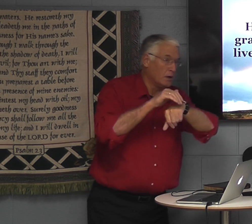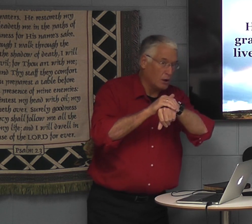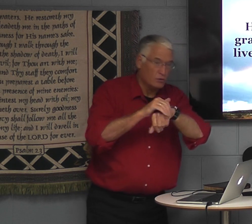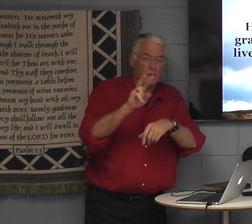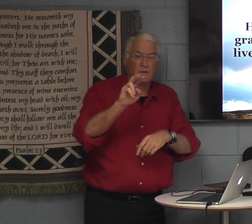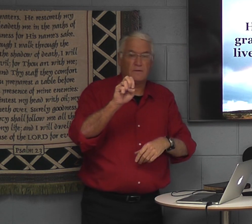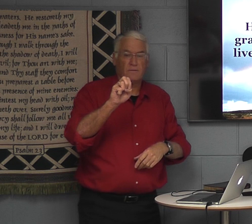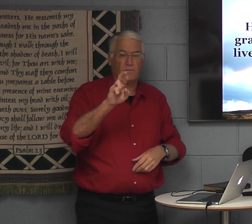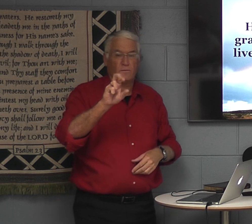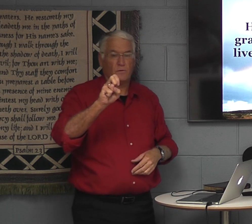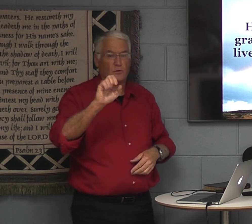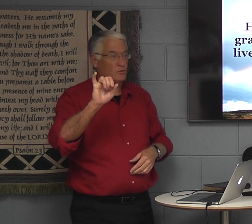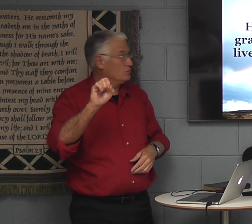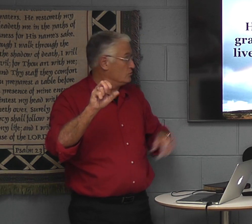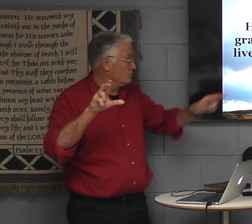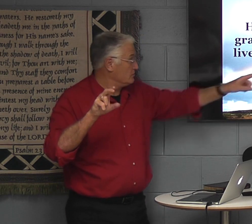So the contemporary